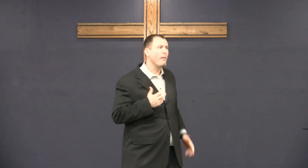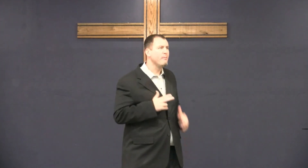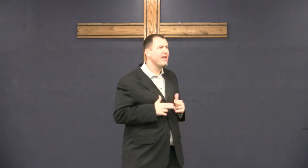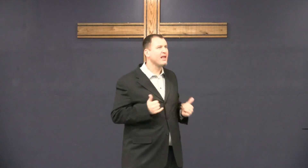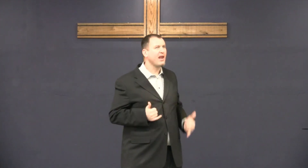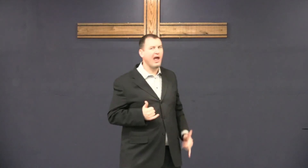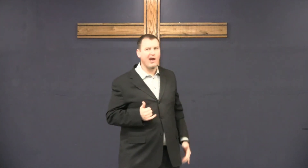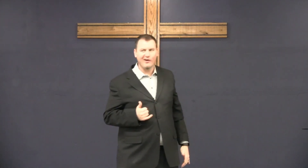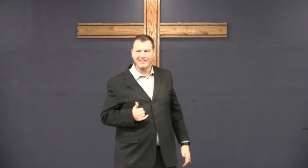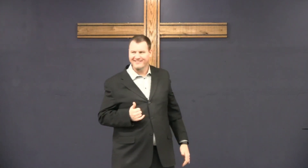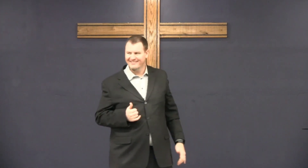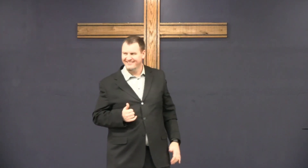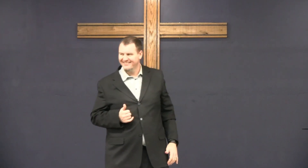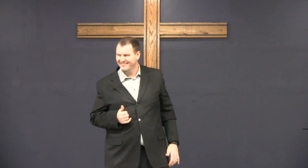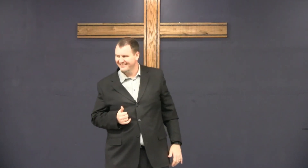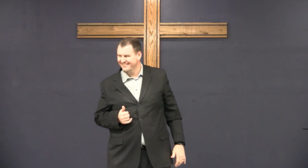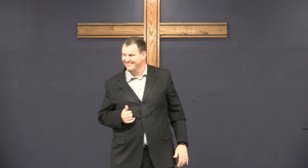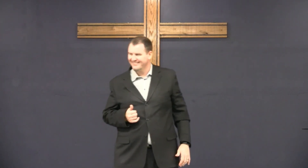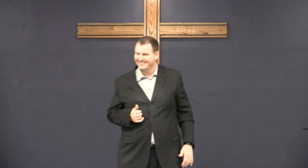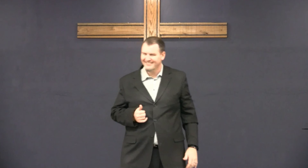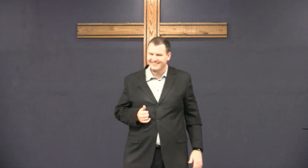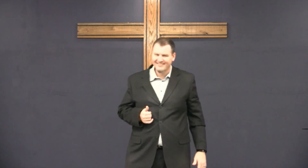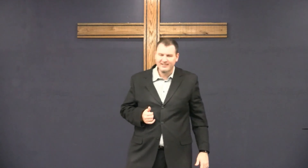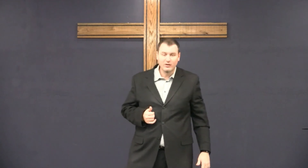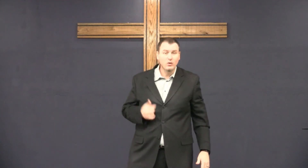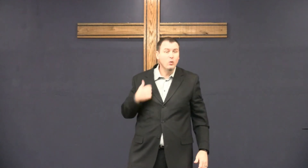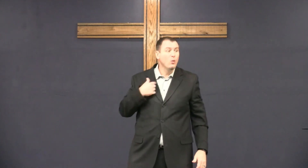Oh, I want some bacon now.